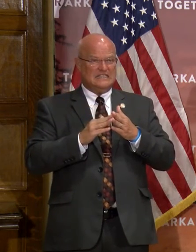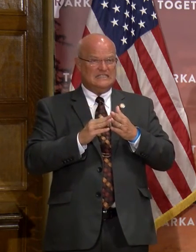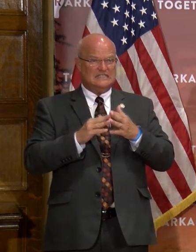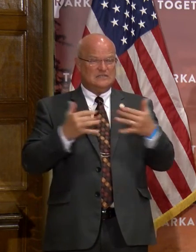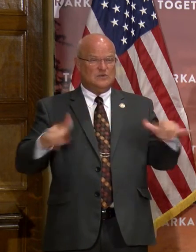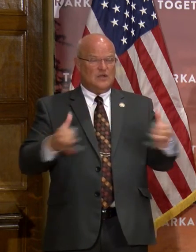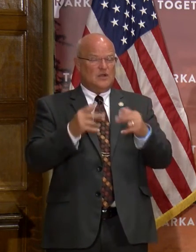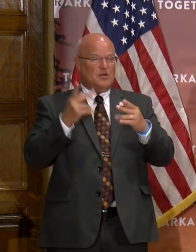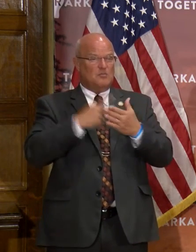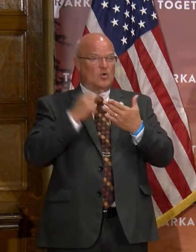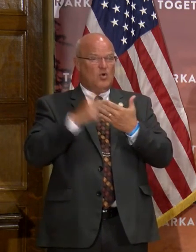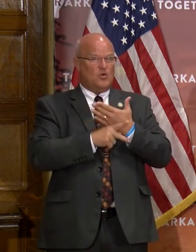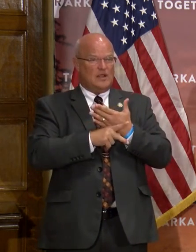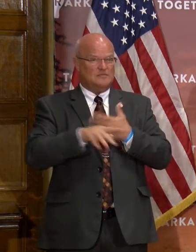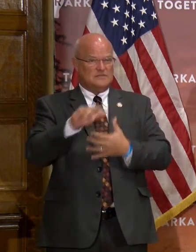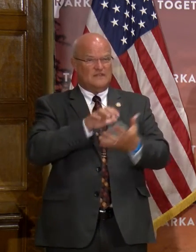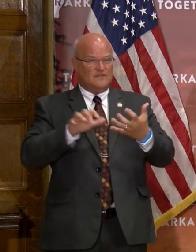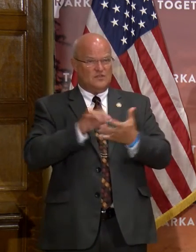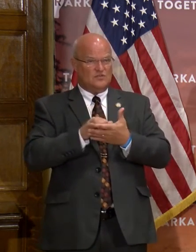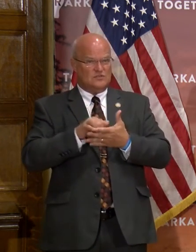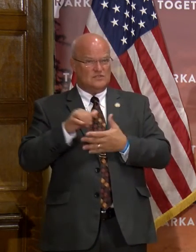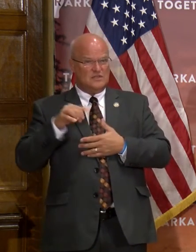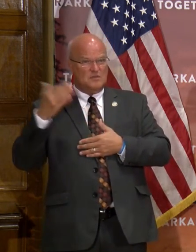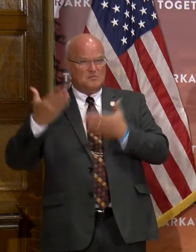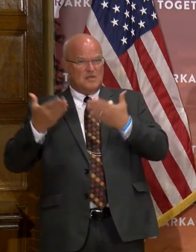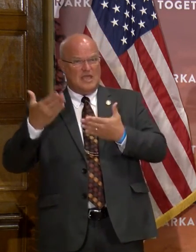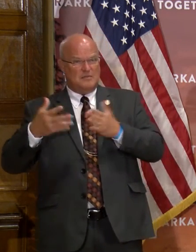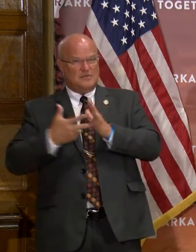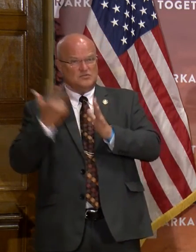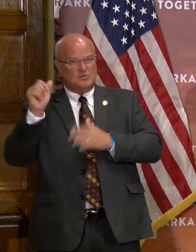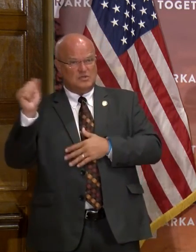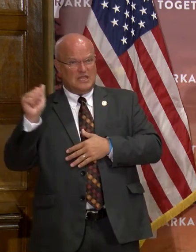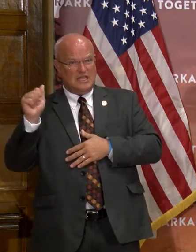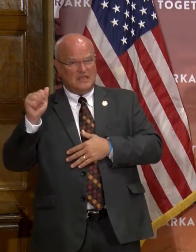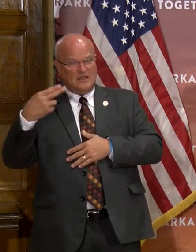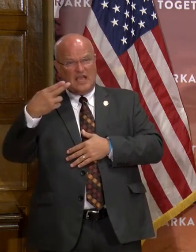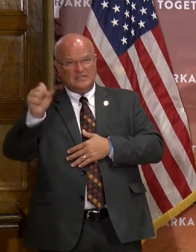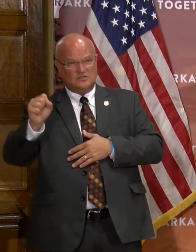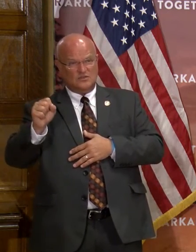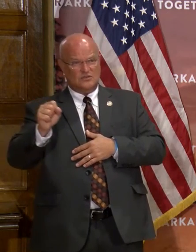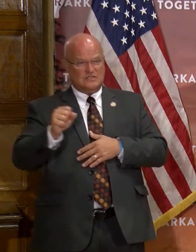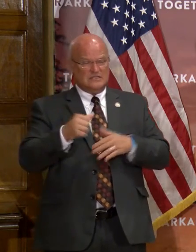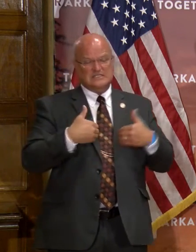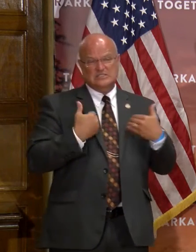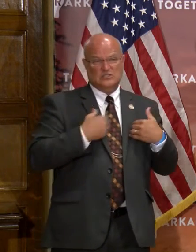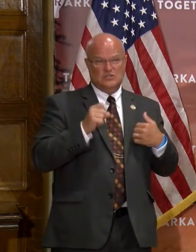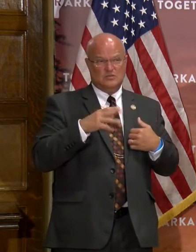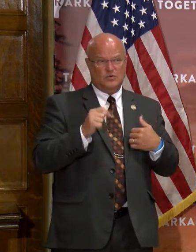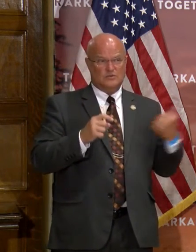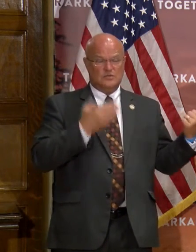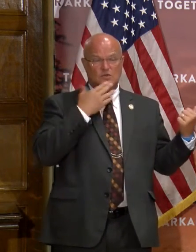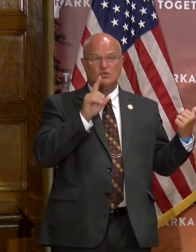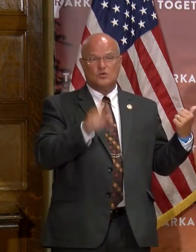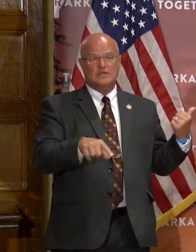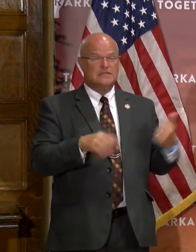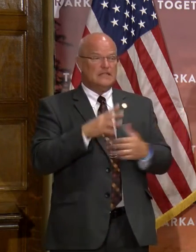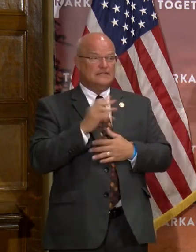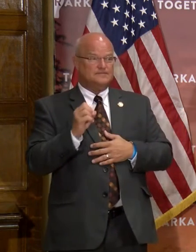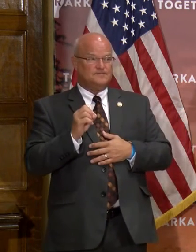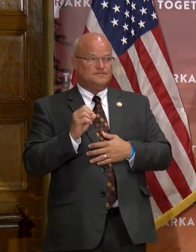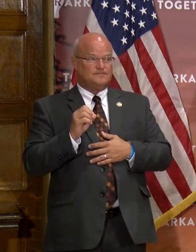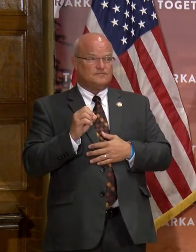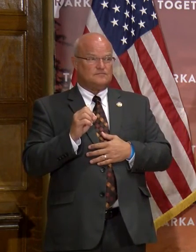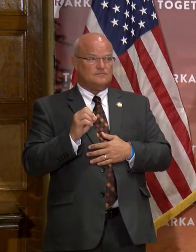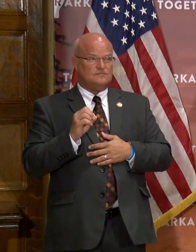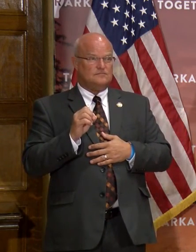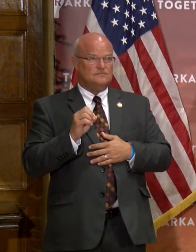recreational programs, have been confused with maybe the AAA is just for high school. Is there anything else that? Good question, and